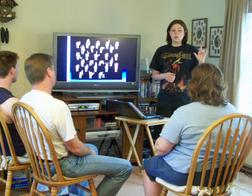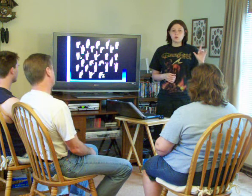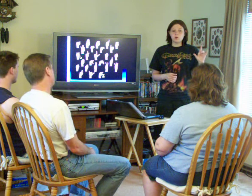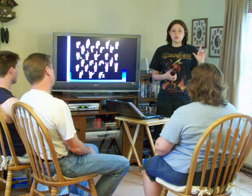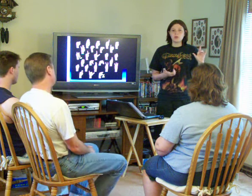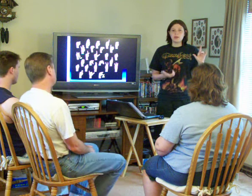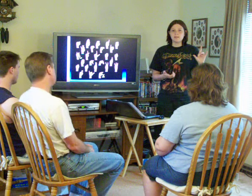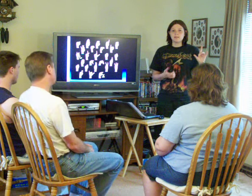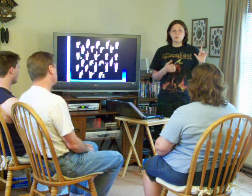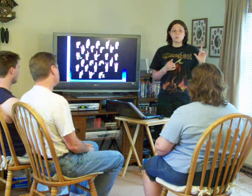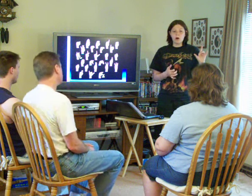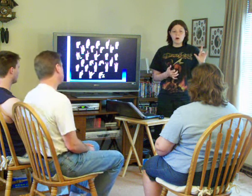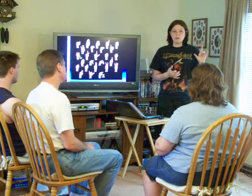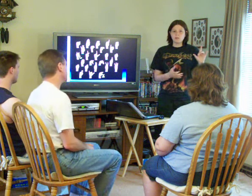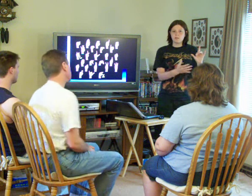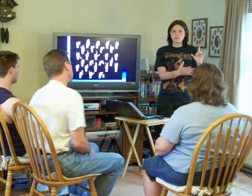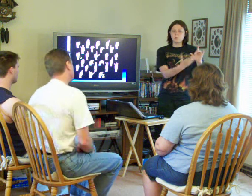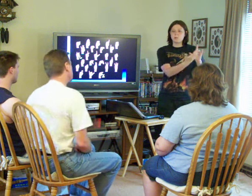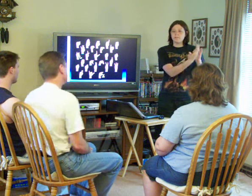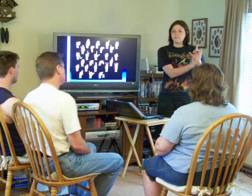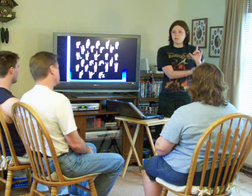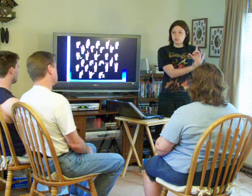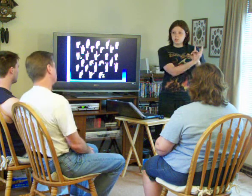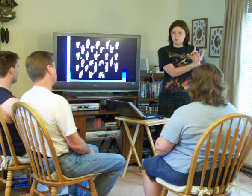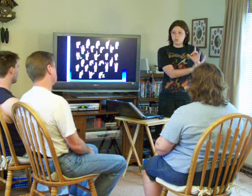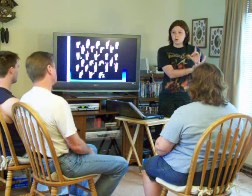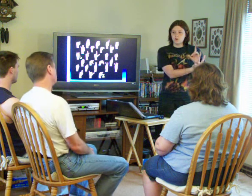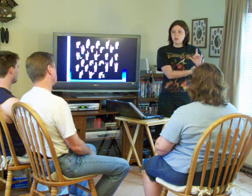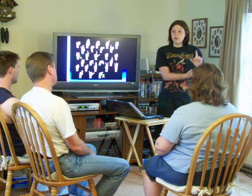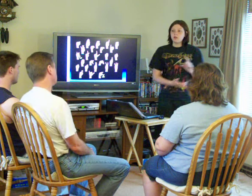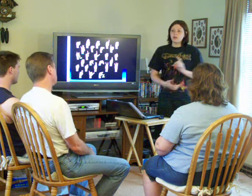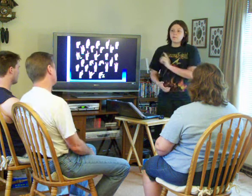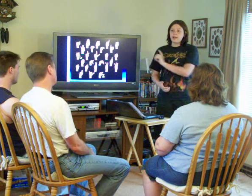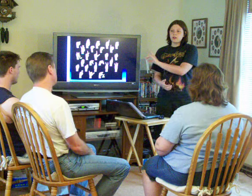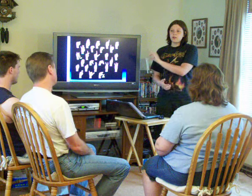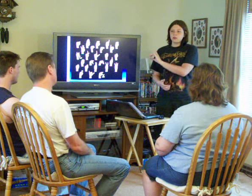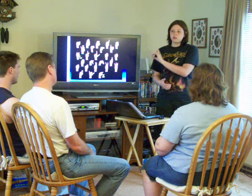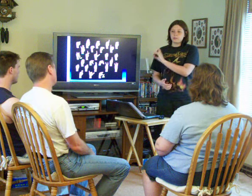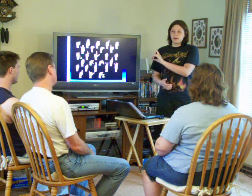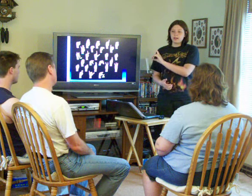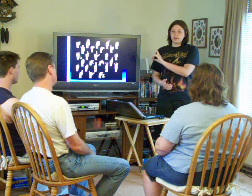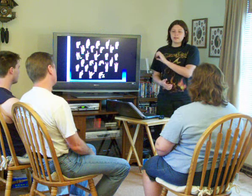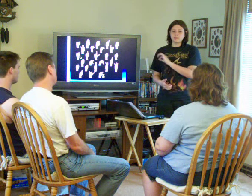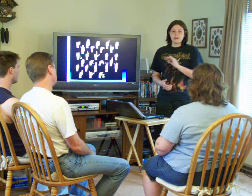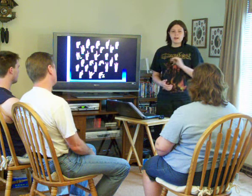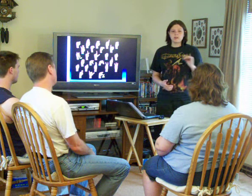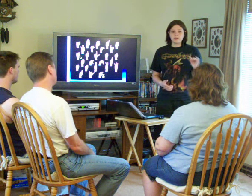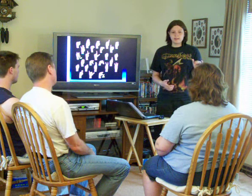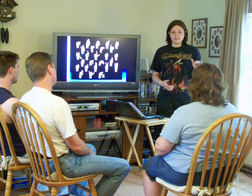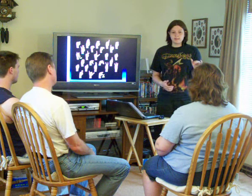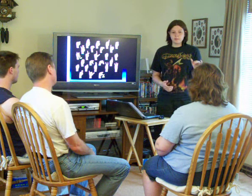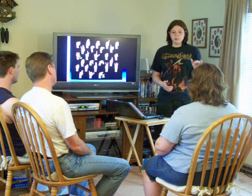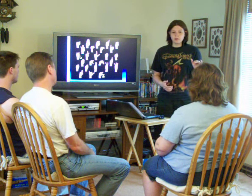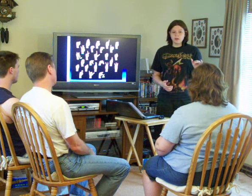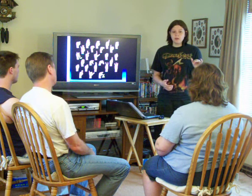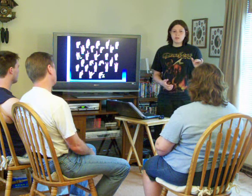go to do your last name, you pause to let them know that you're finishing your word, come back across your body, and sign out your last name. This